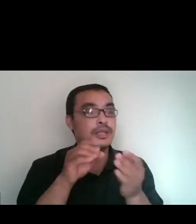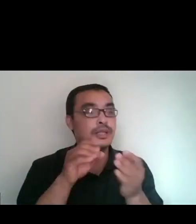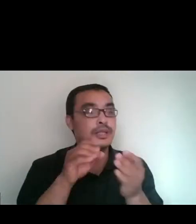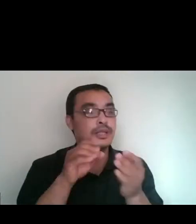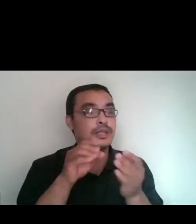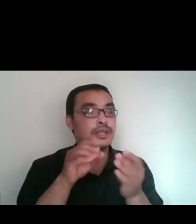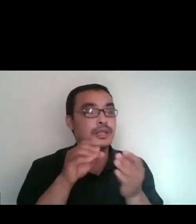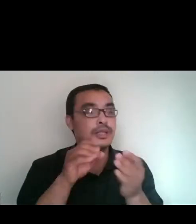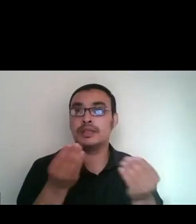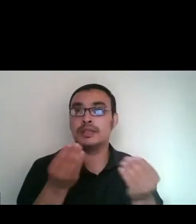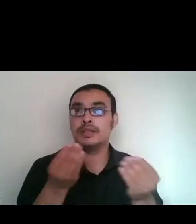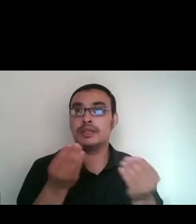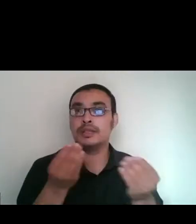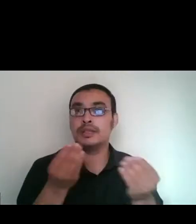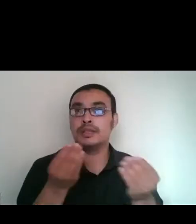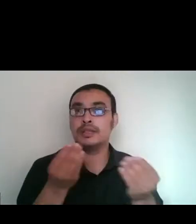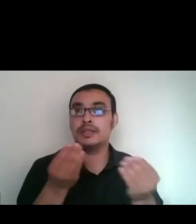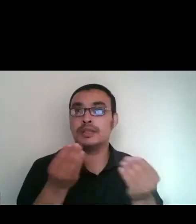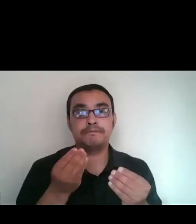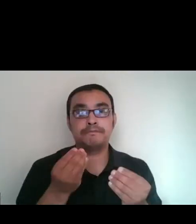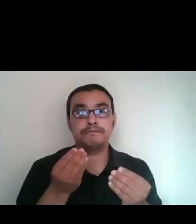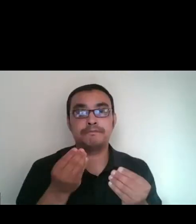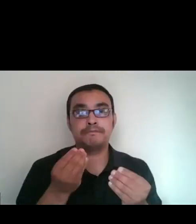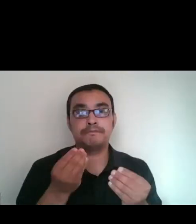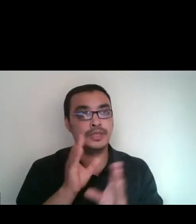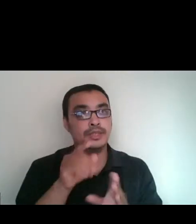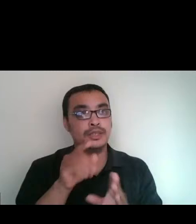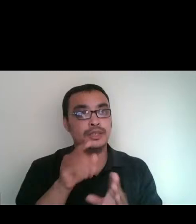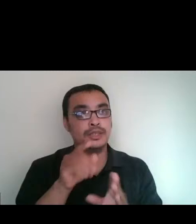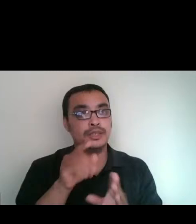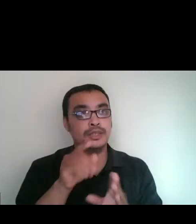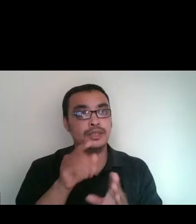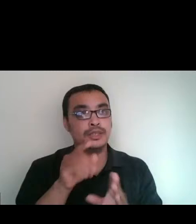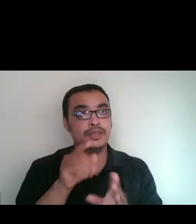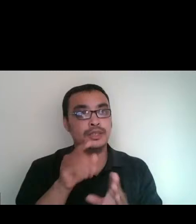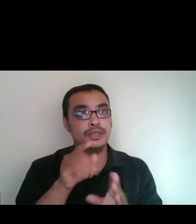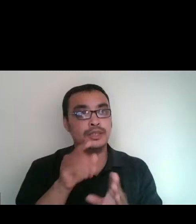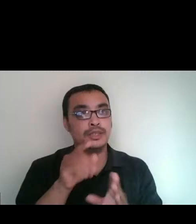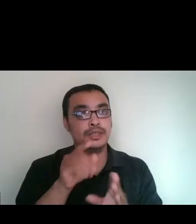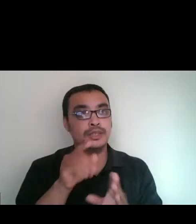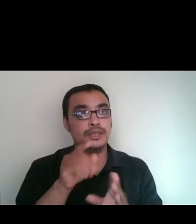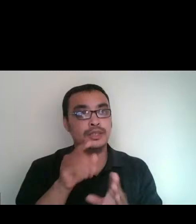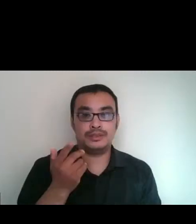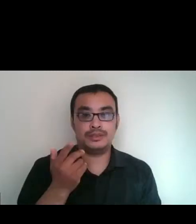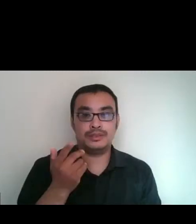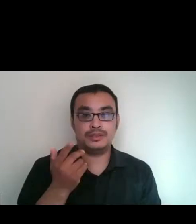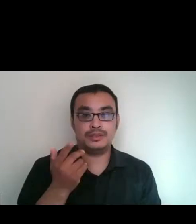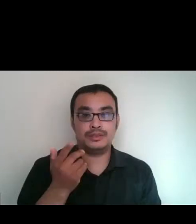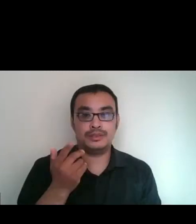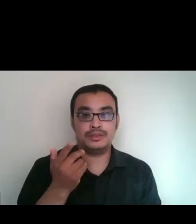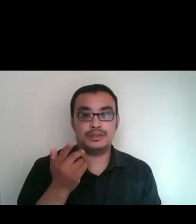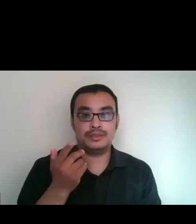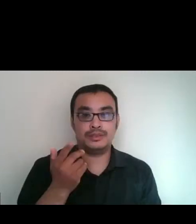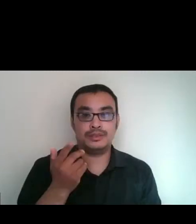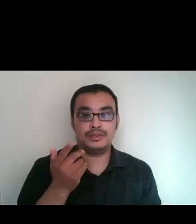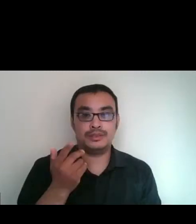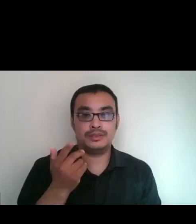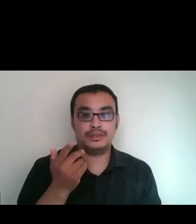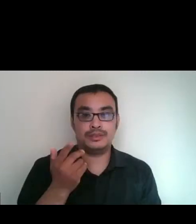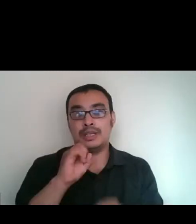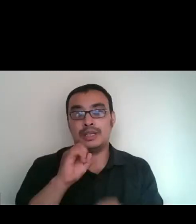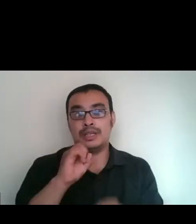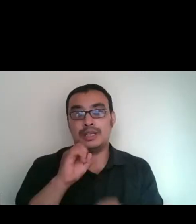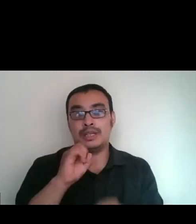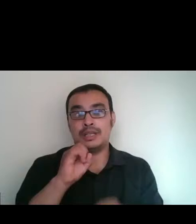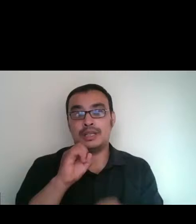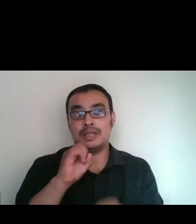is if we can use for the Jordan discussion on the, particularly on IPs. And when we talk about IPs and pastors,